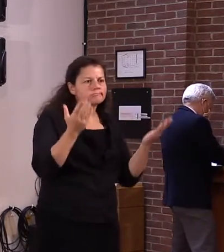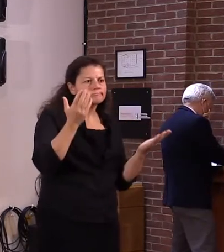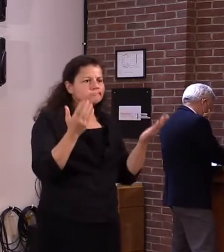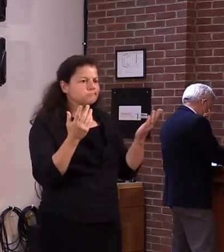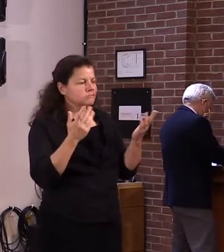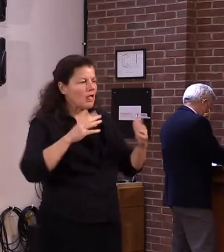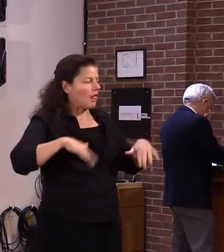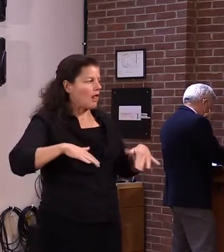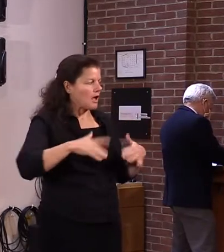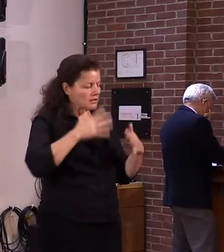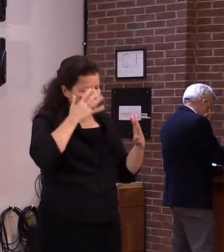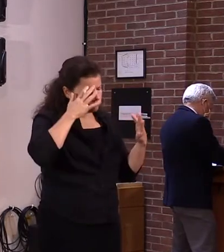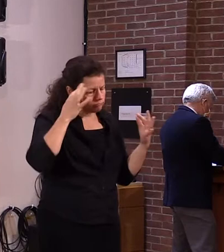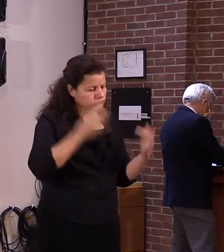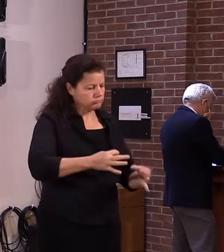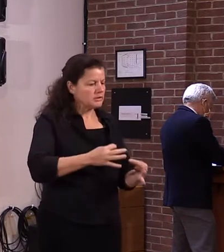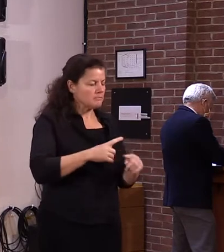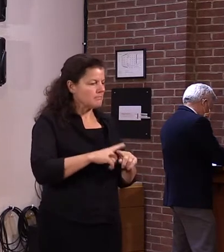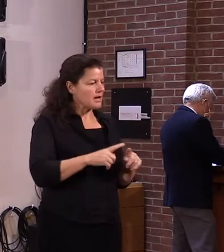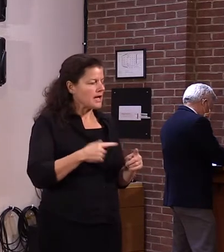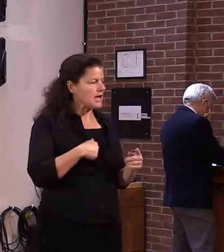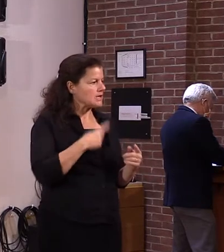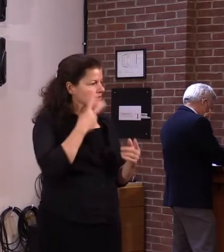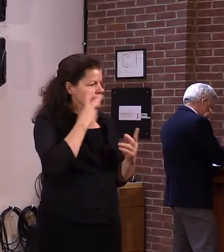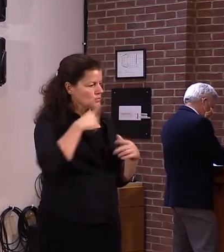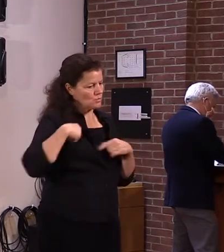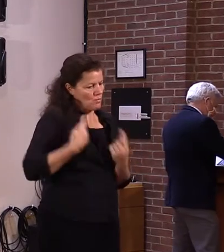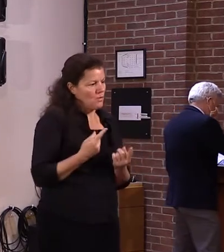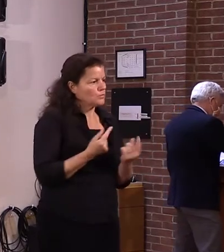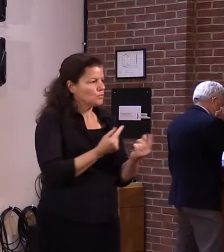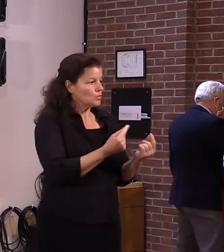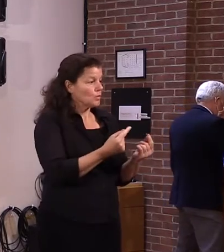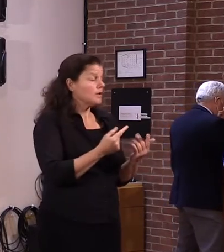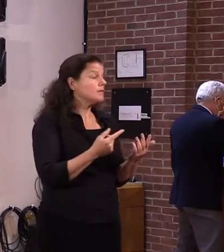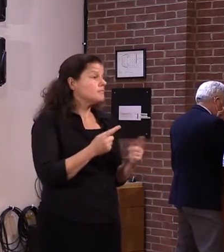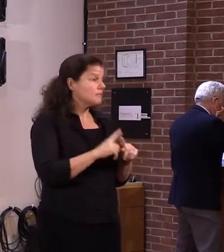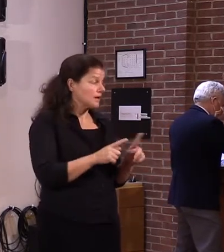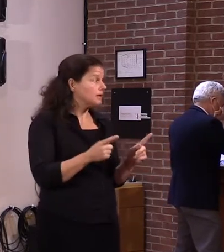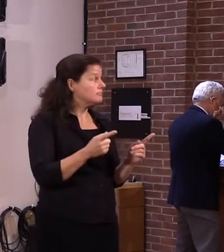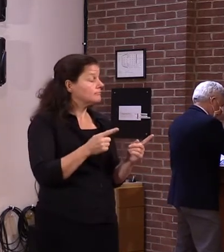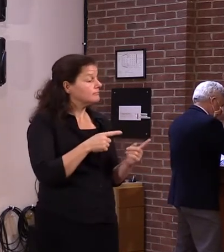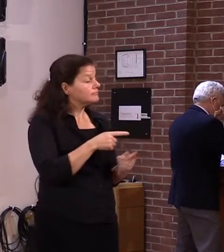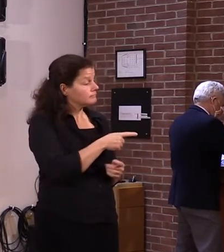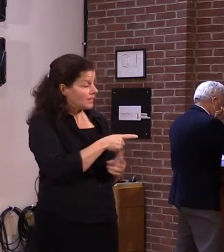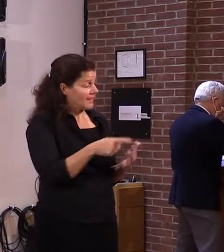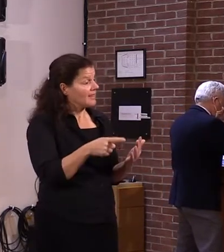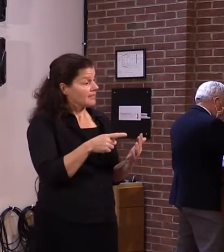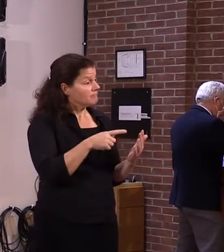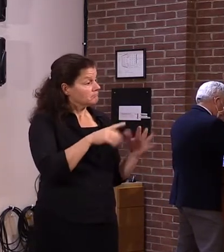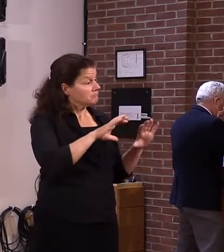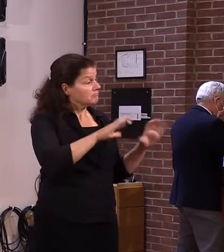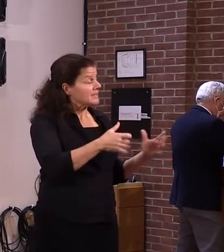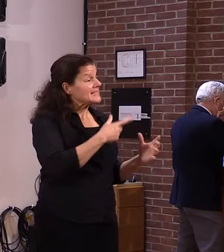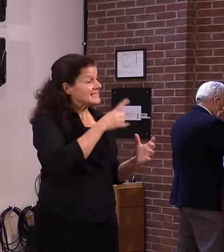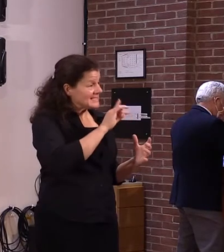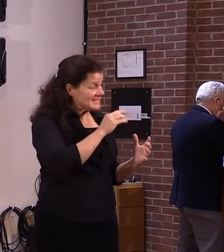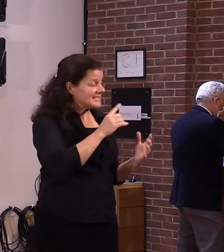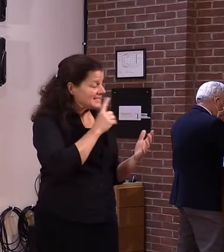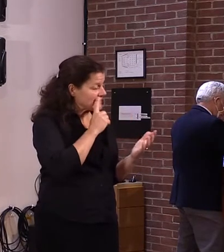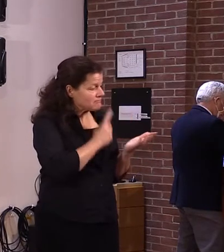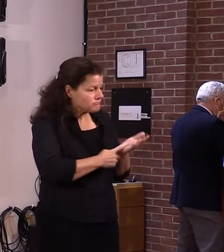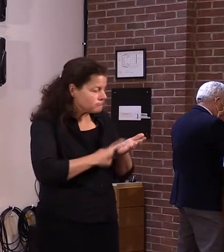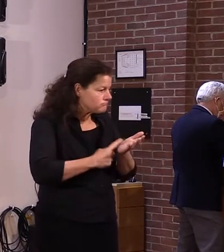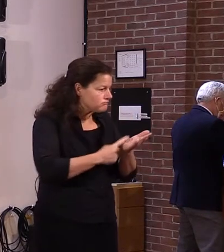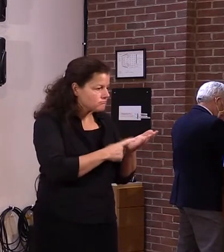direction. Again, weighing what they've done, again, in good faith, they did move forward in a lot of areas that I